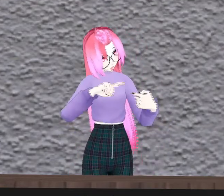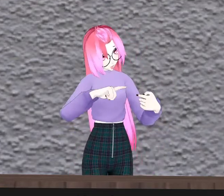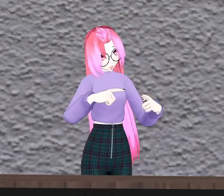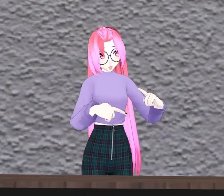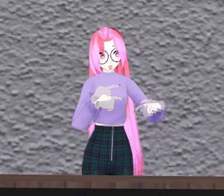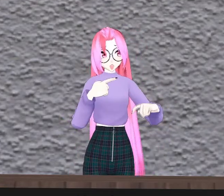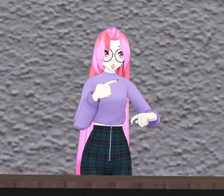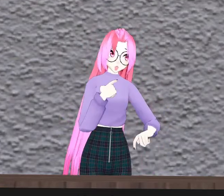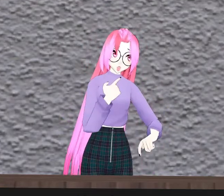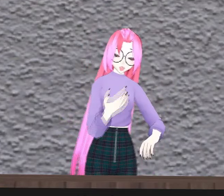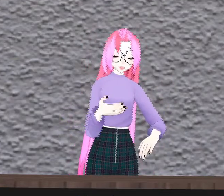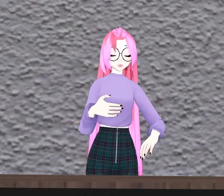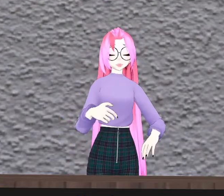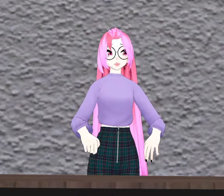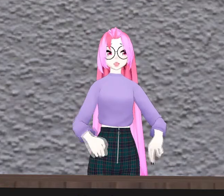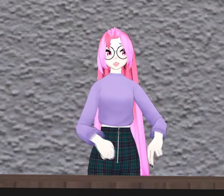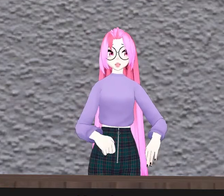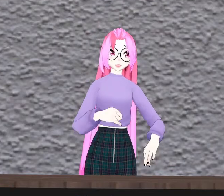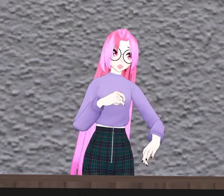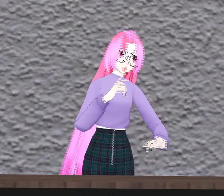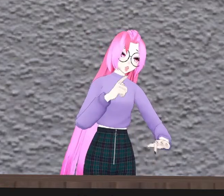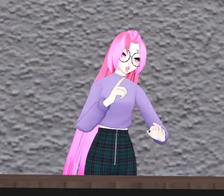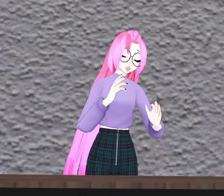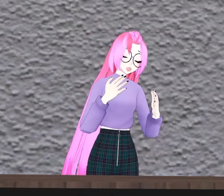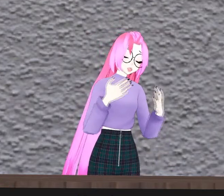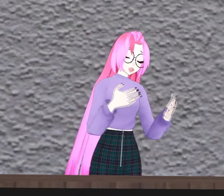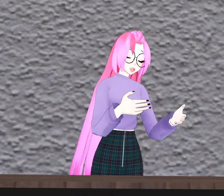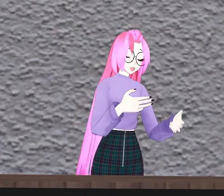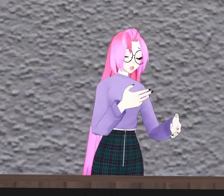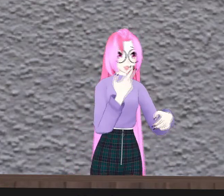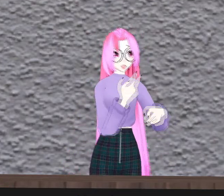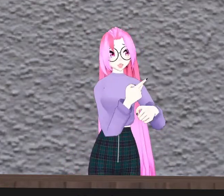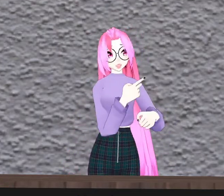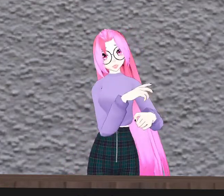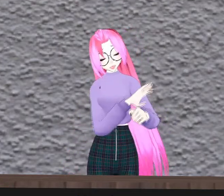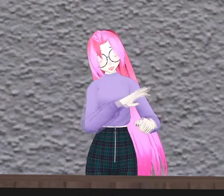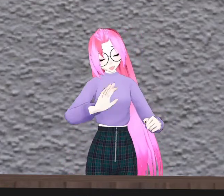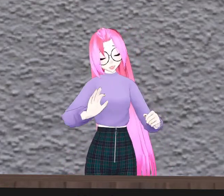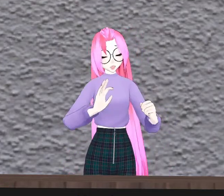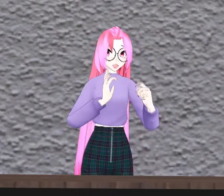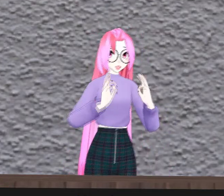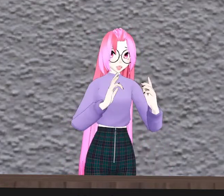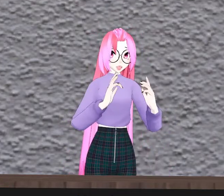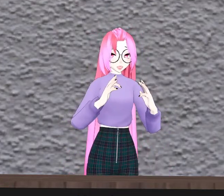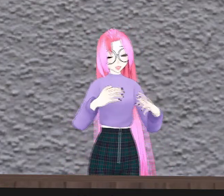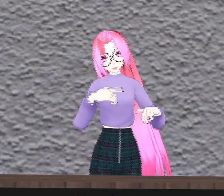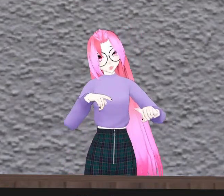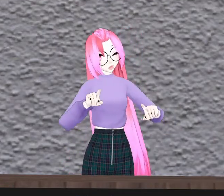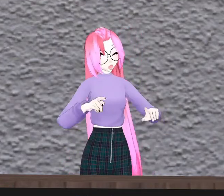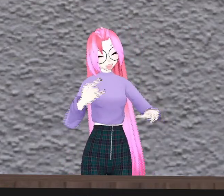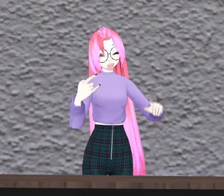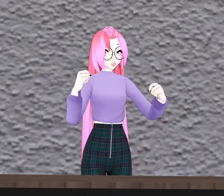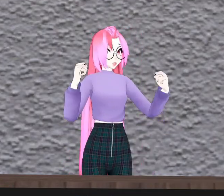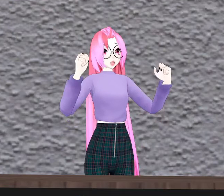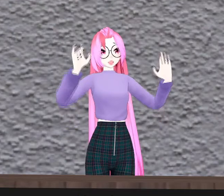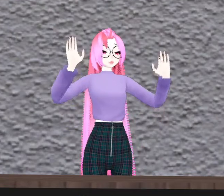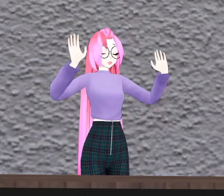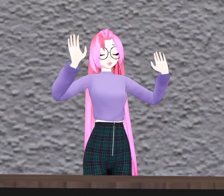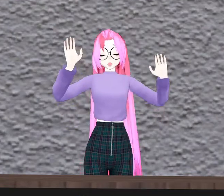bit of sign. Just tell them that. I wouldn't recommend using that as a full form of communication, just in case you're like,